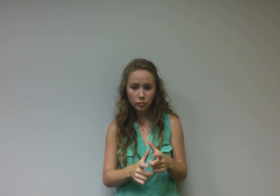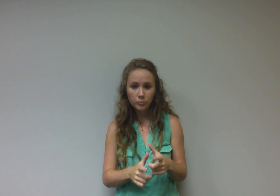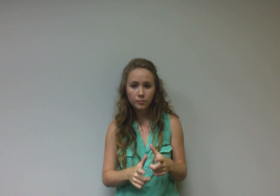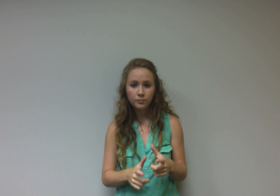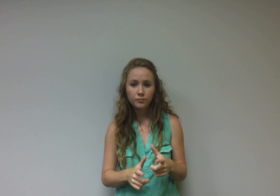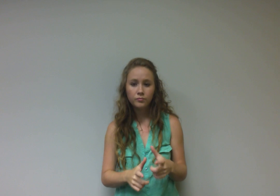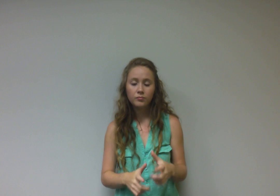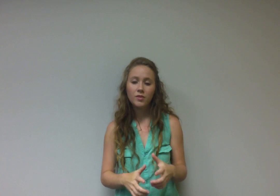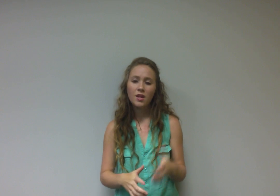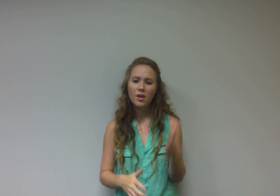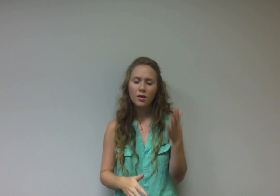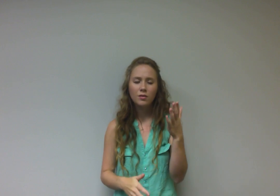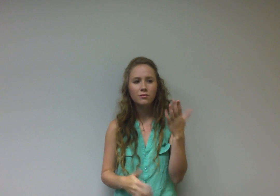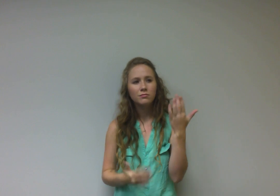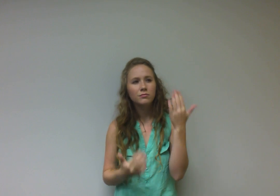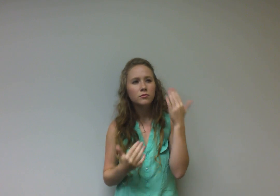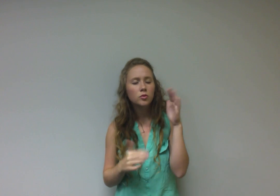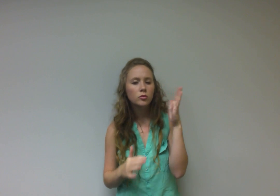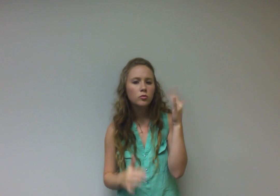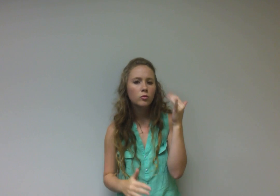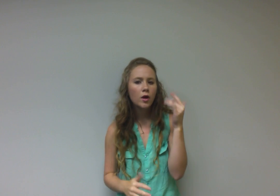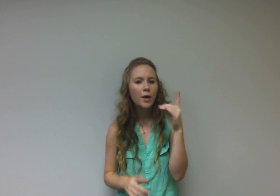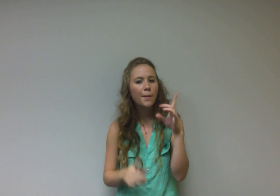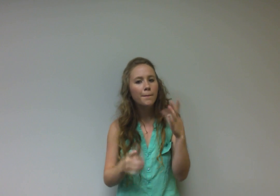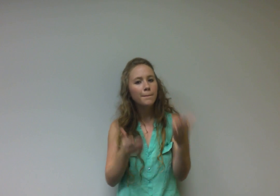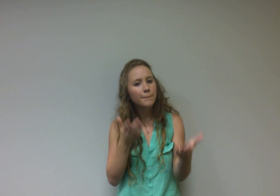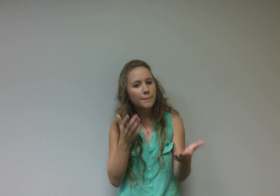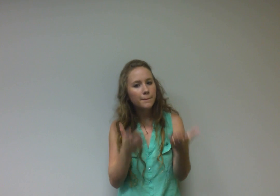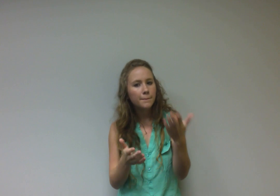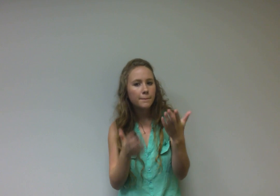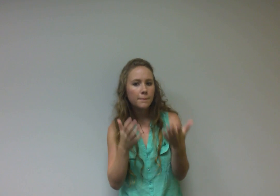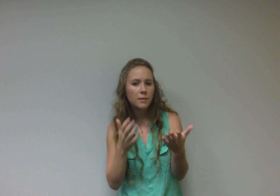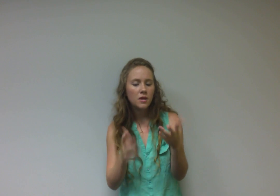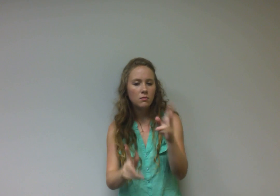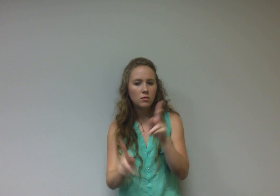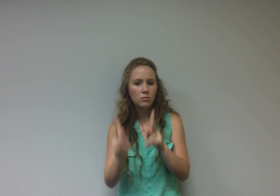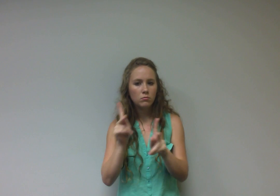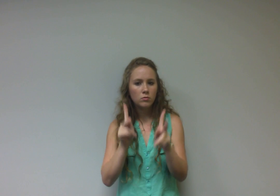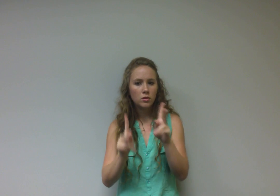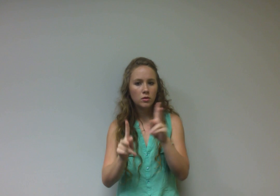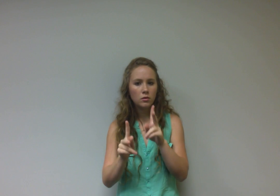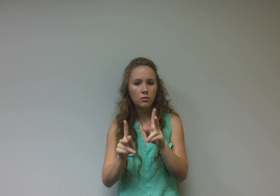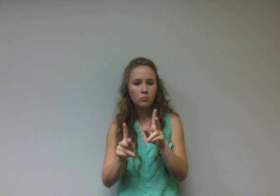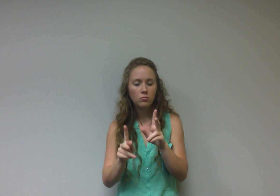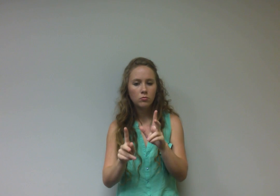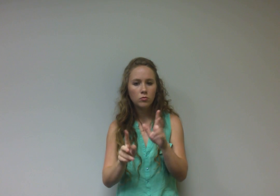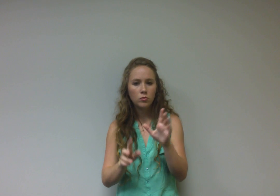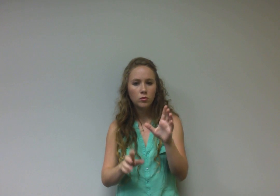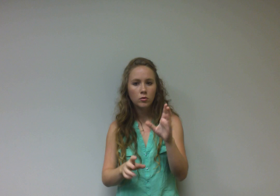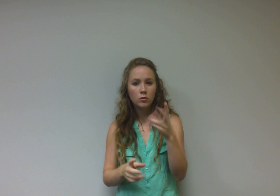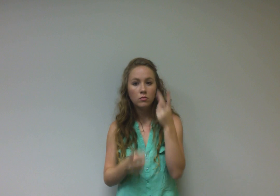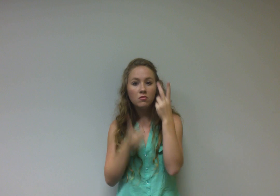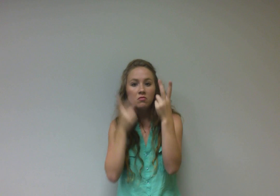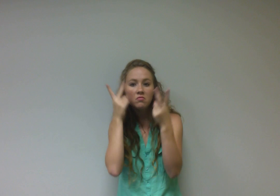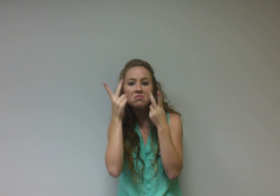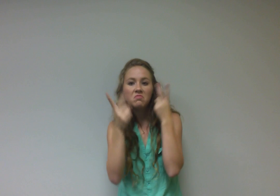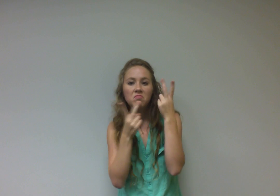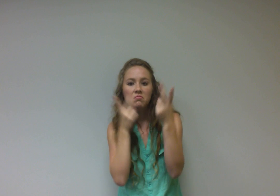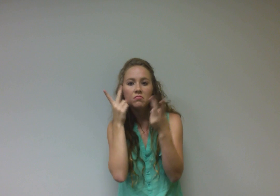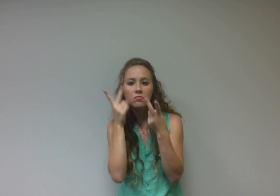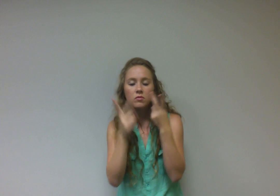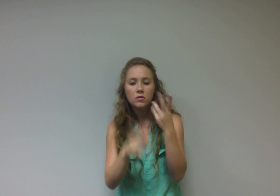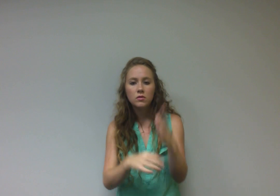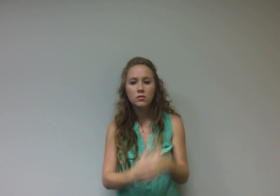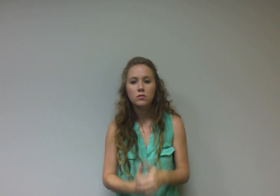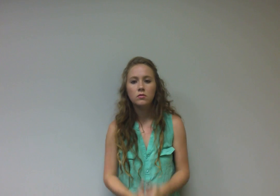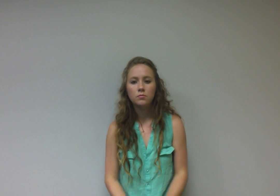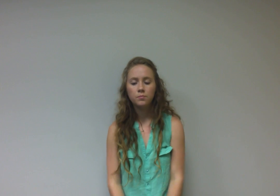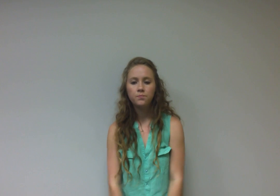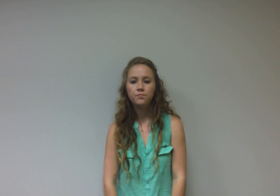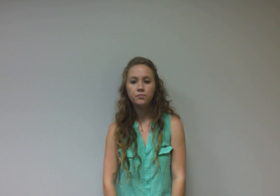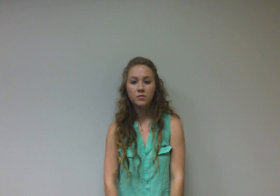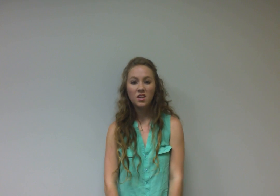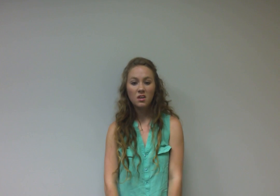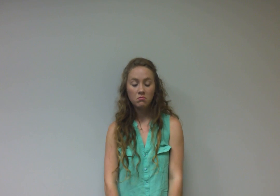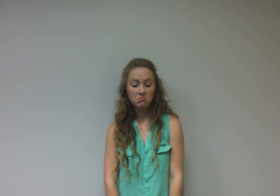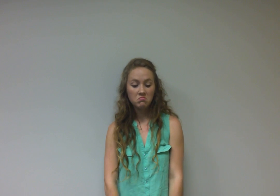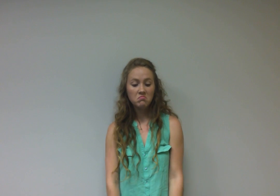to scamper over near vertical rocks is legendary, and it all comes down to their amazing cloven hooves. The point of the hoof